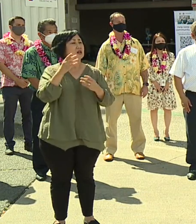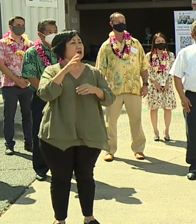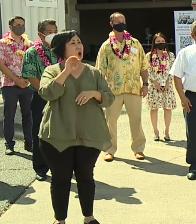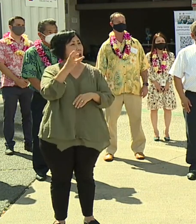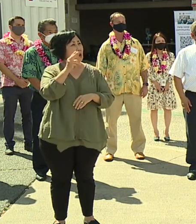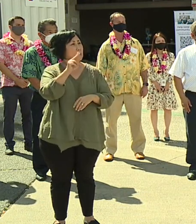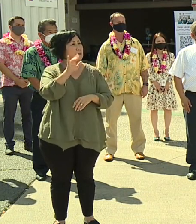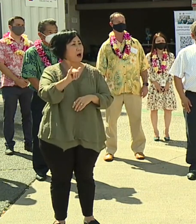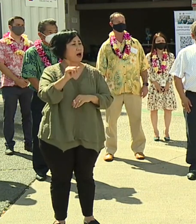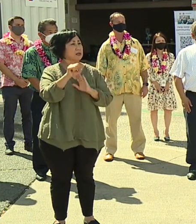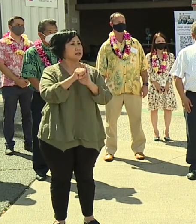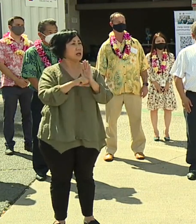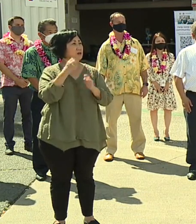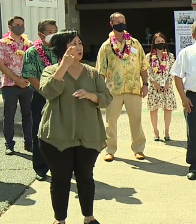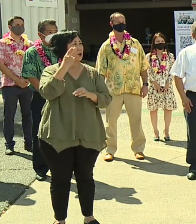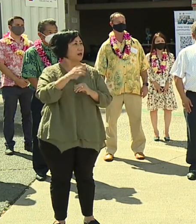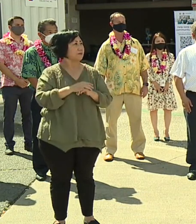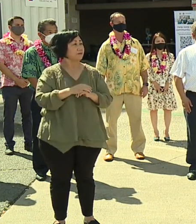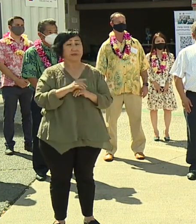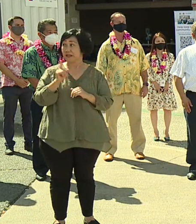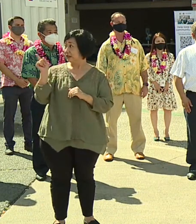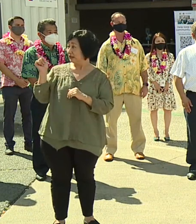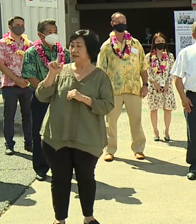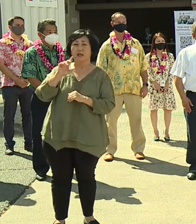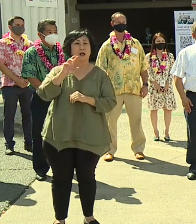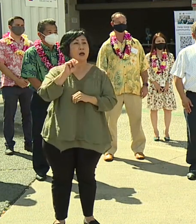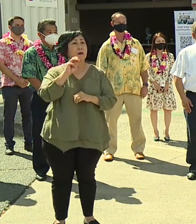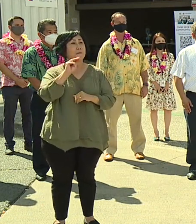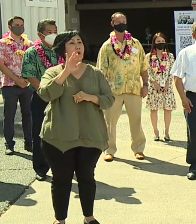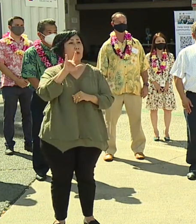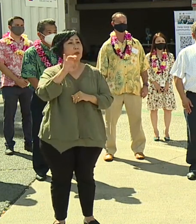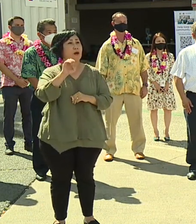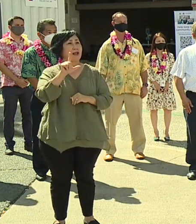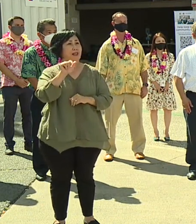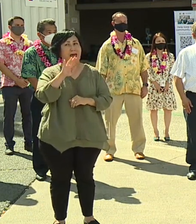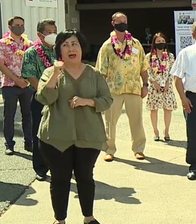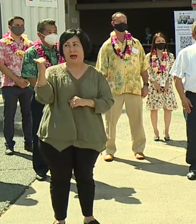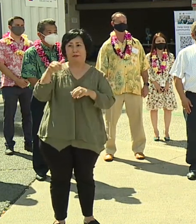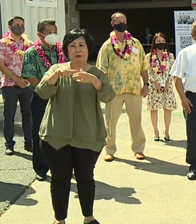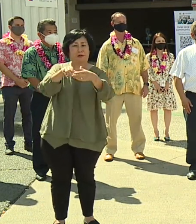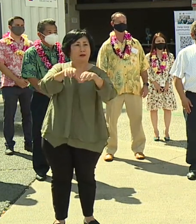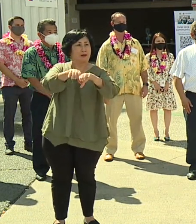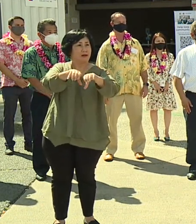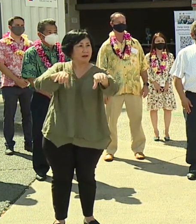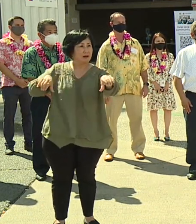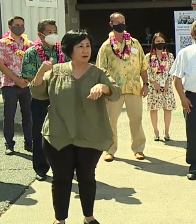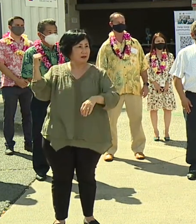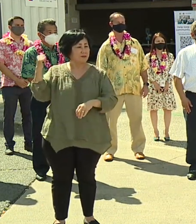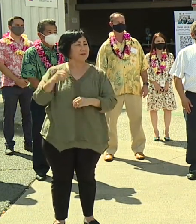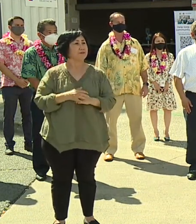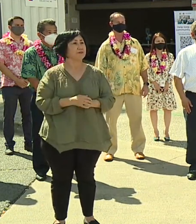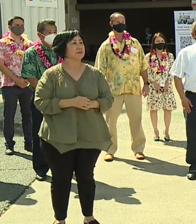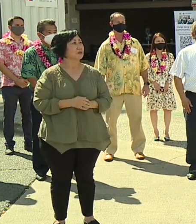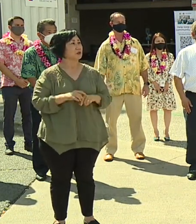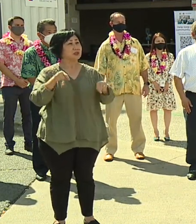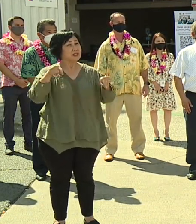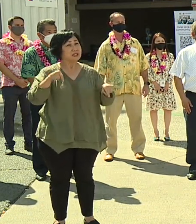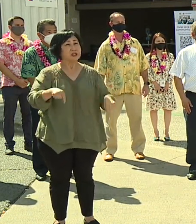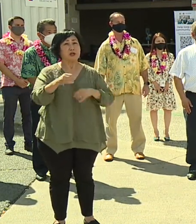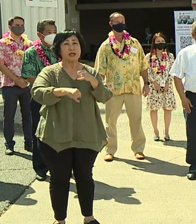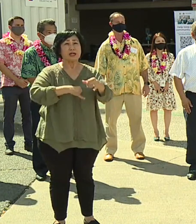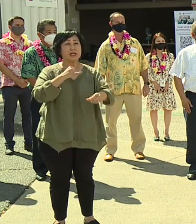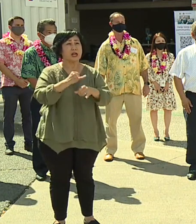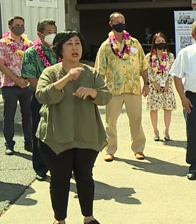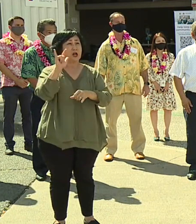here at their good graces with this mobile lab that's behind us. And it's here at the